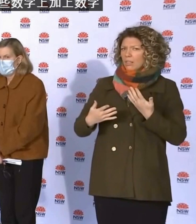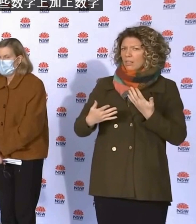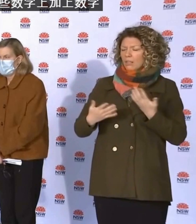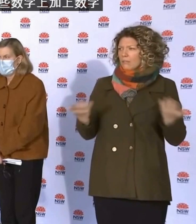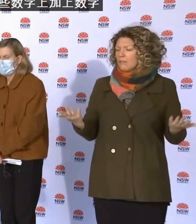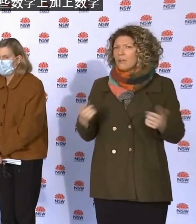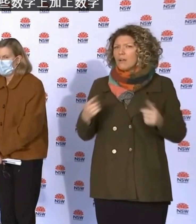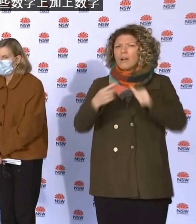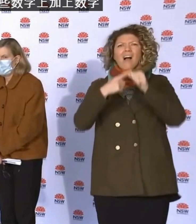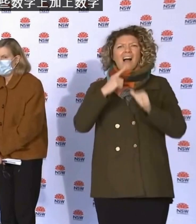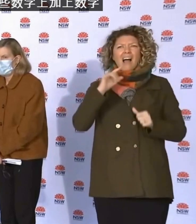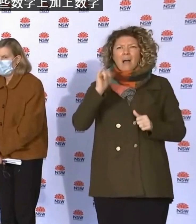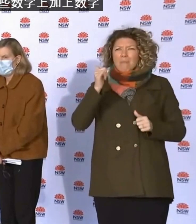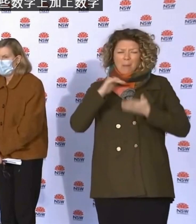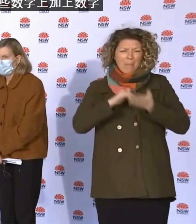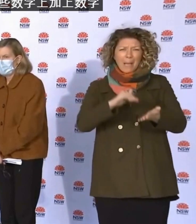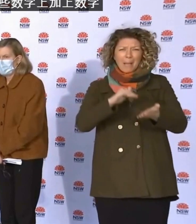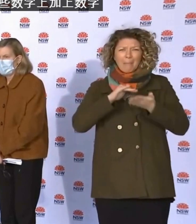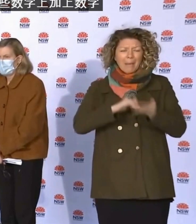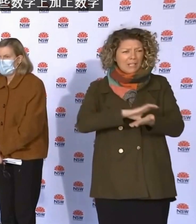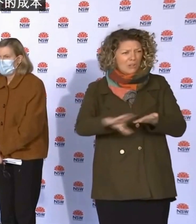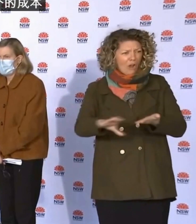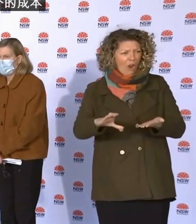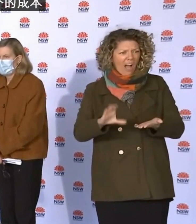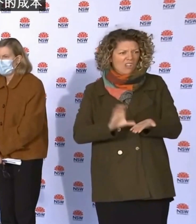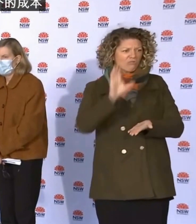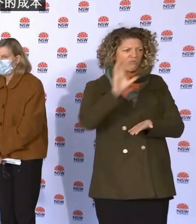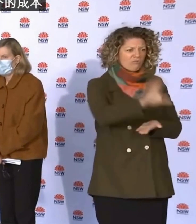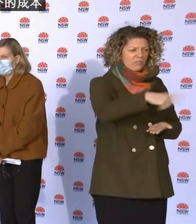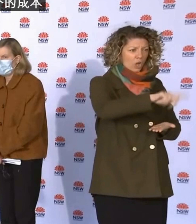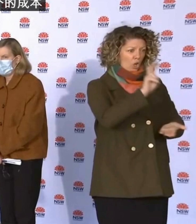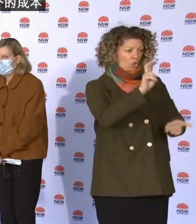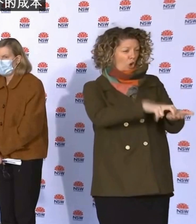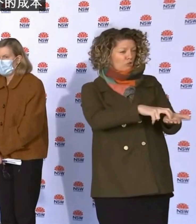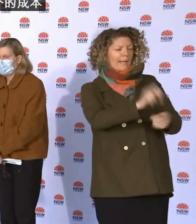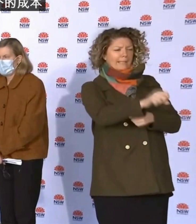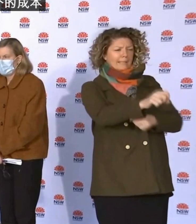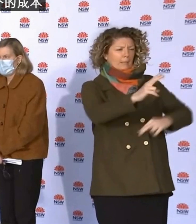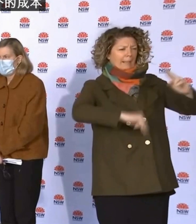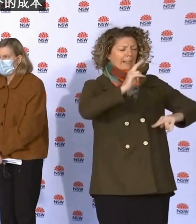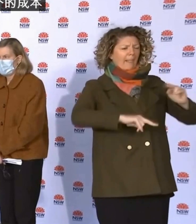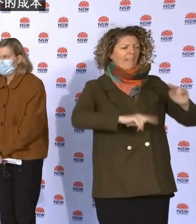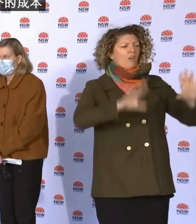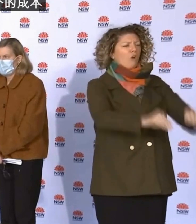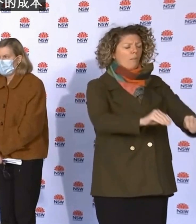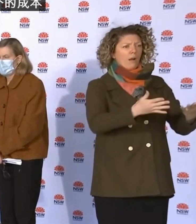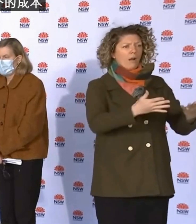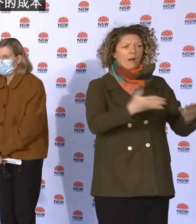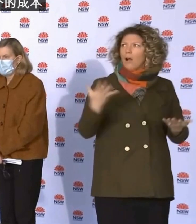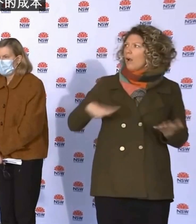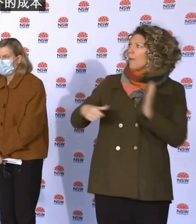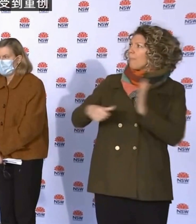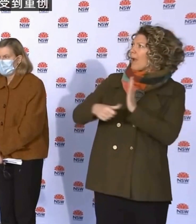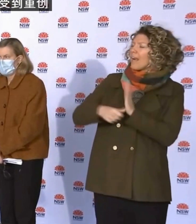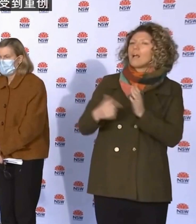dollars, hundreds of millions of dollars you may have to pay. I'm not going to put a figure on those things because the real costs are the cost